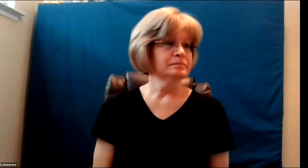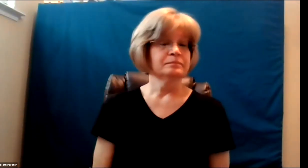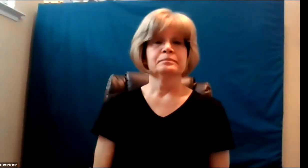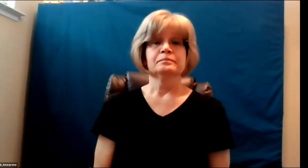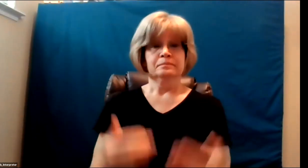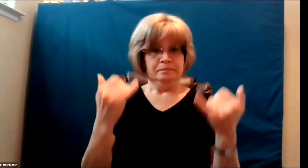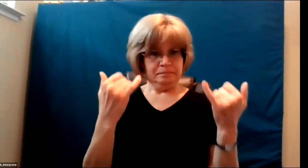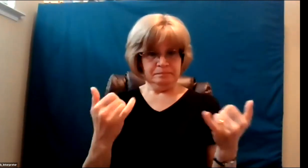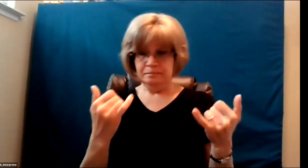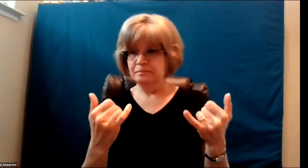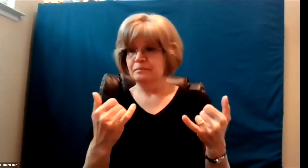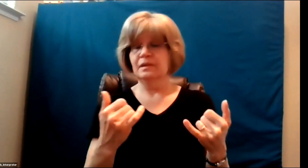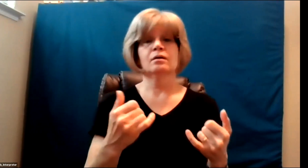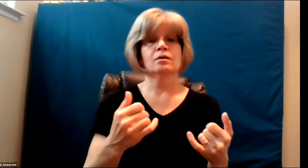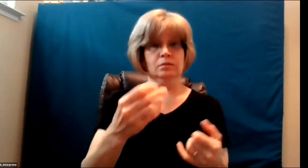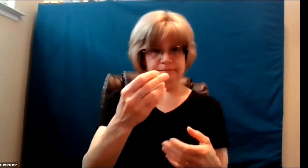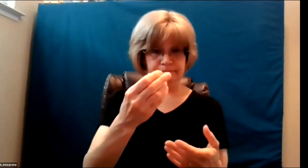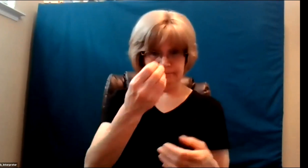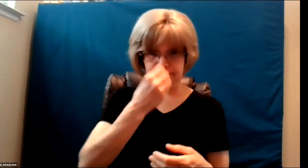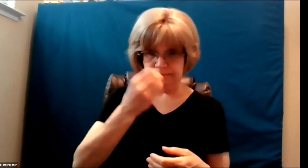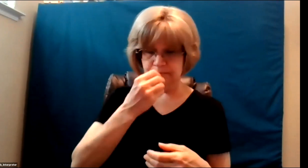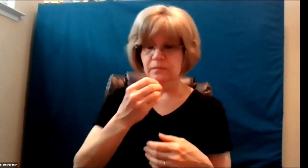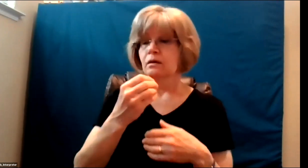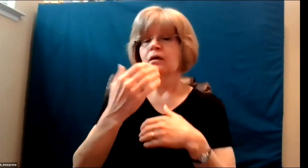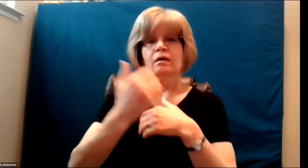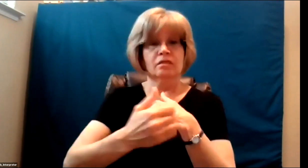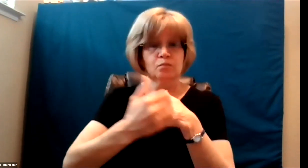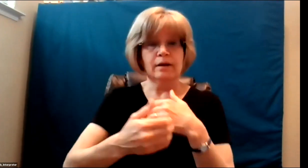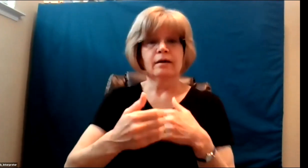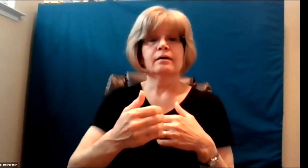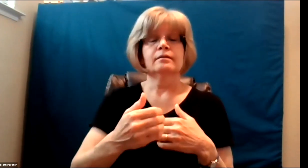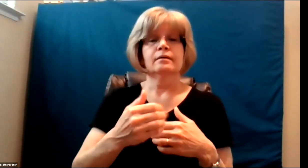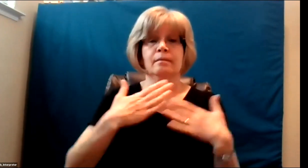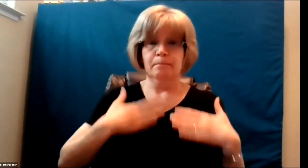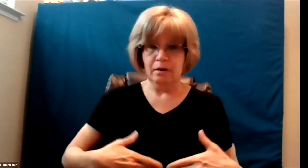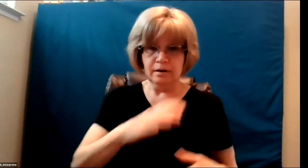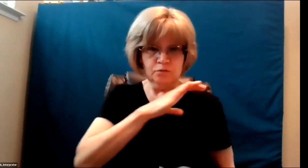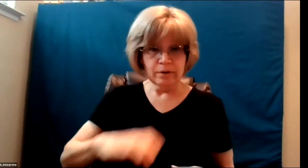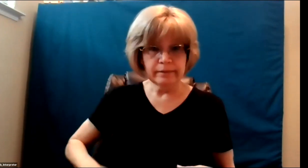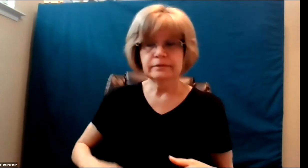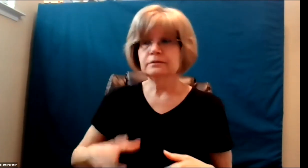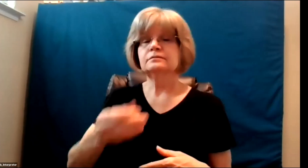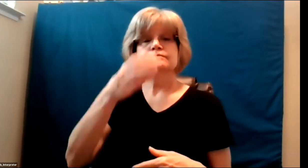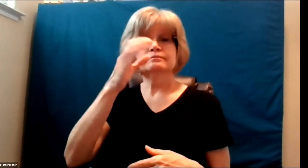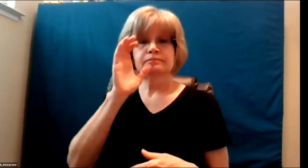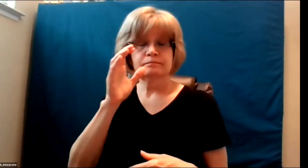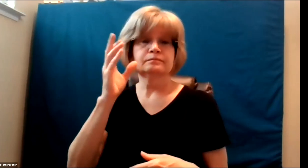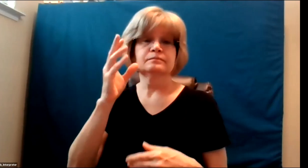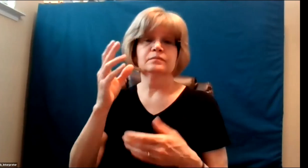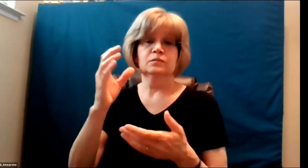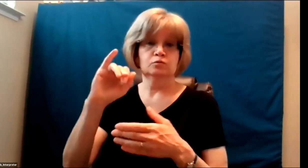Friends in Christ, as I partake, I invite you to partake of these elements in your possession too.